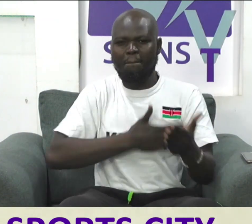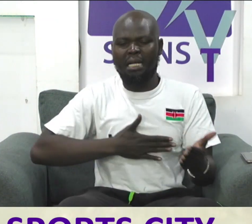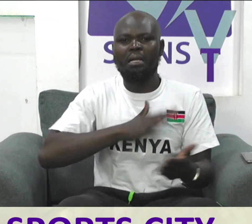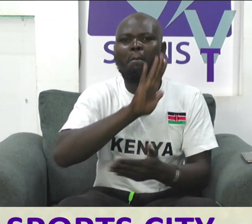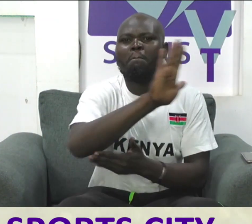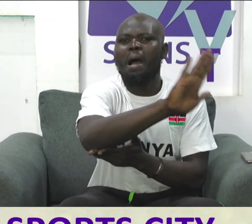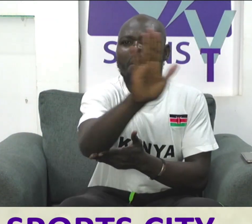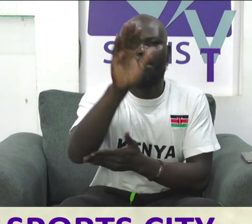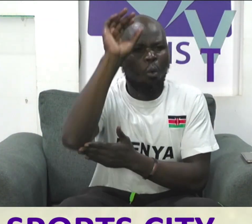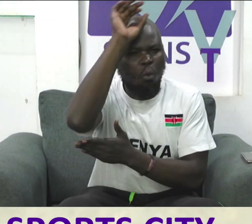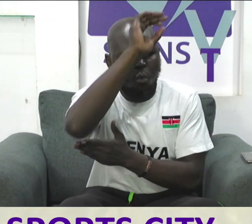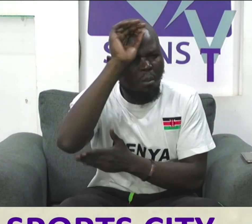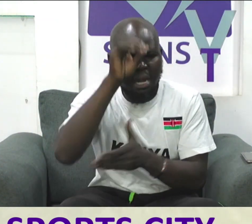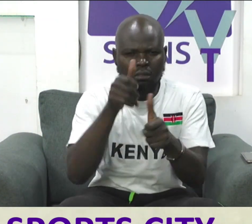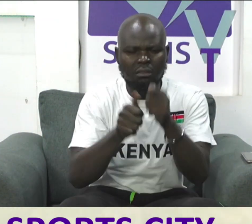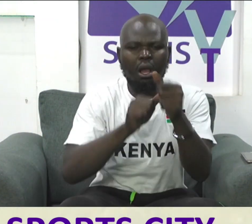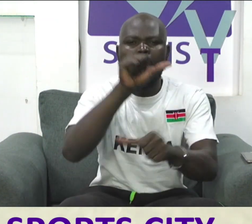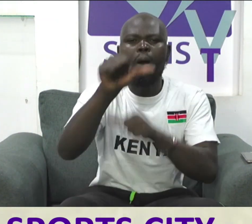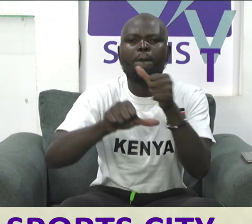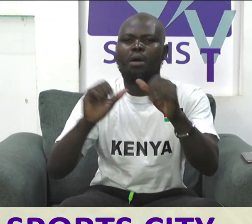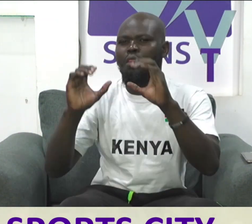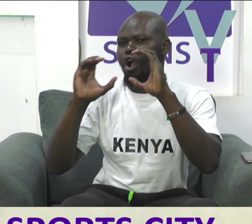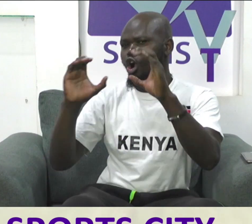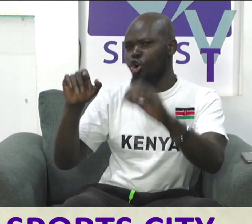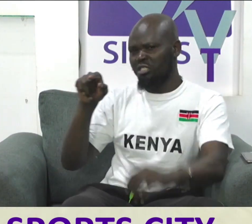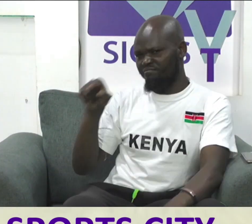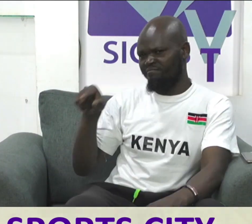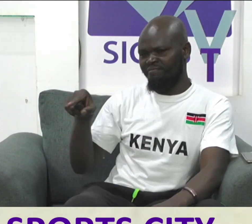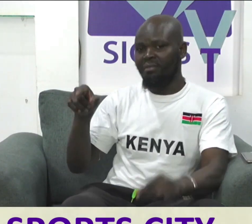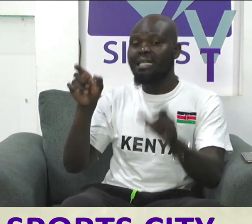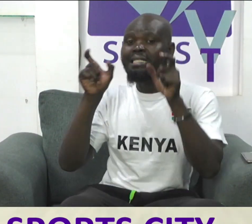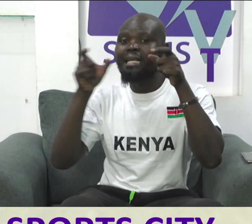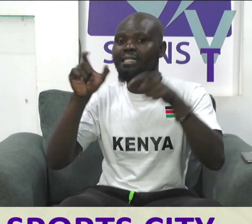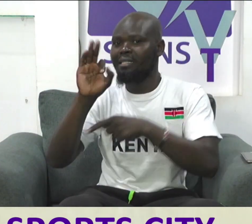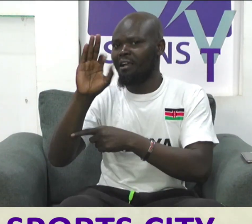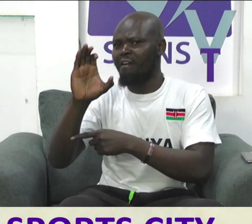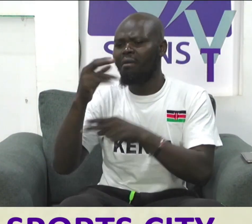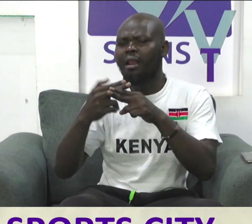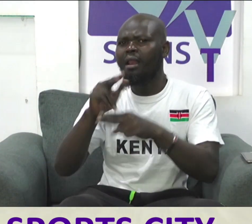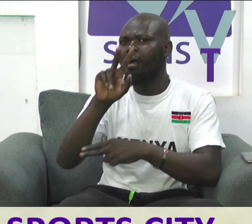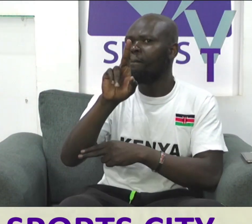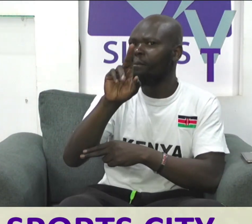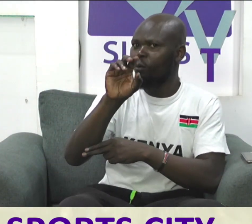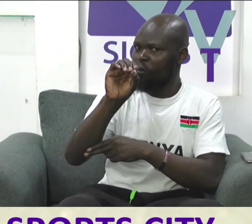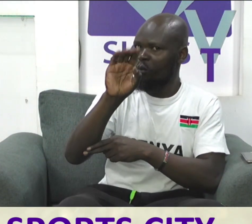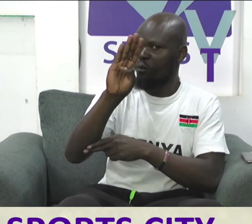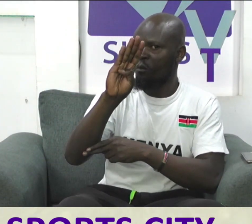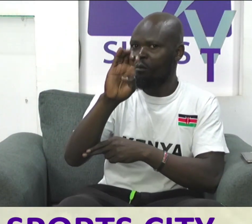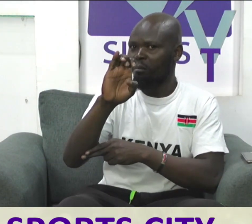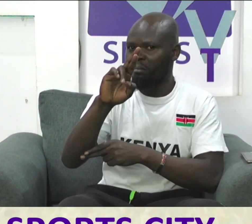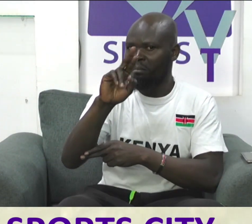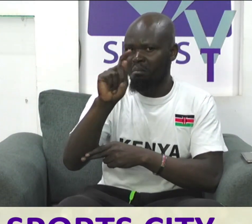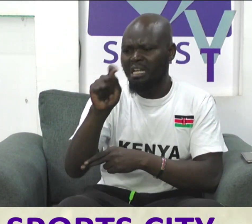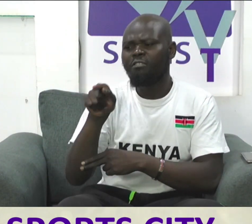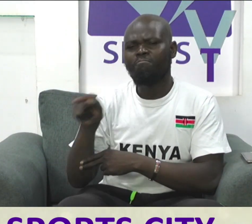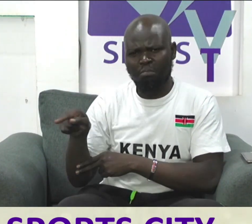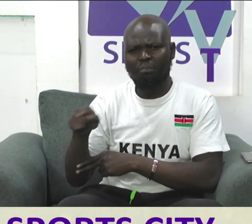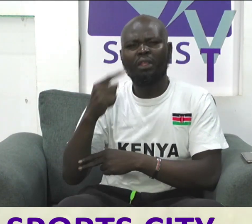And I even don't know if there is favorism in the Tusker FC club. So kindly share with me your opinions